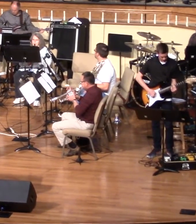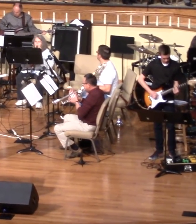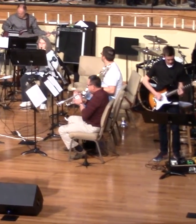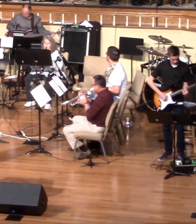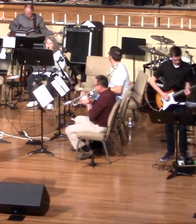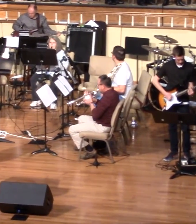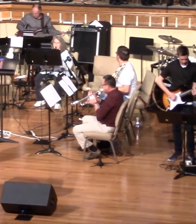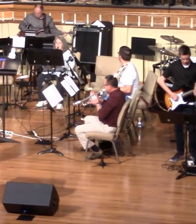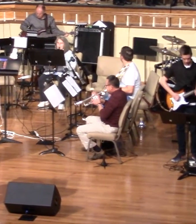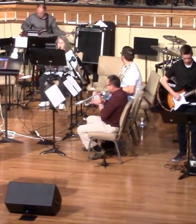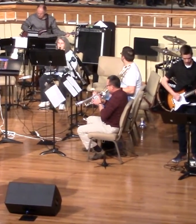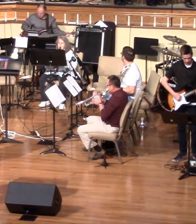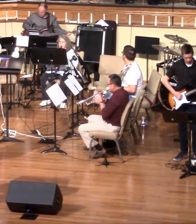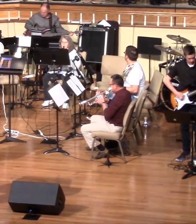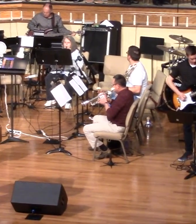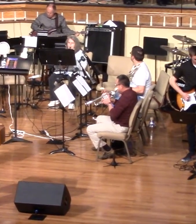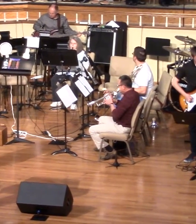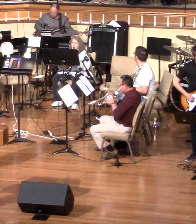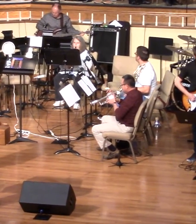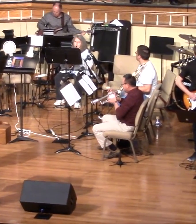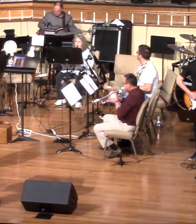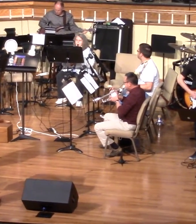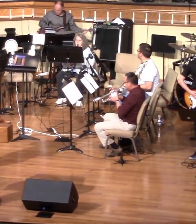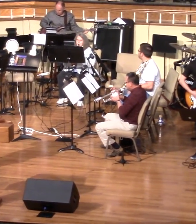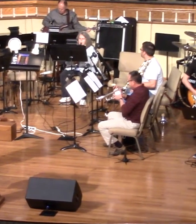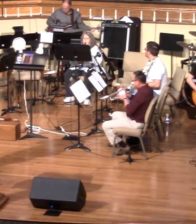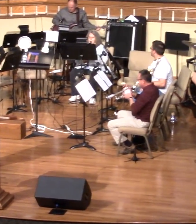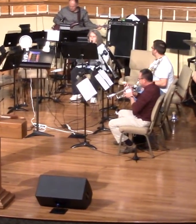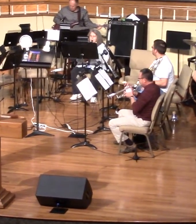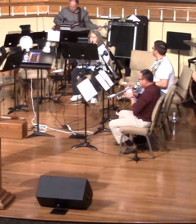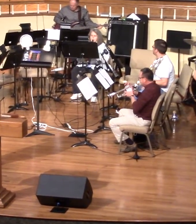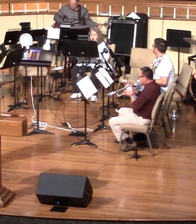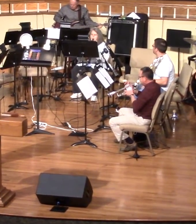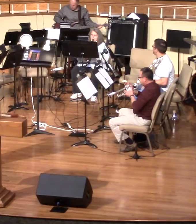a wretch like me.